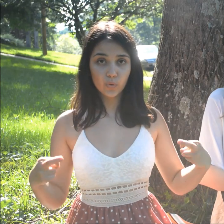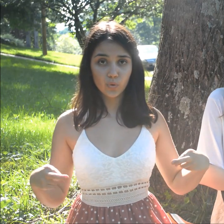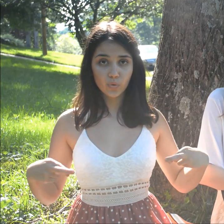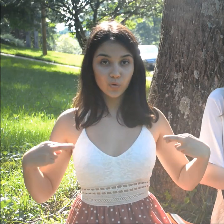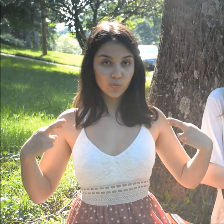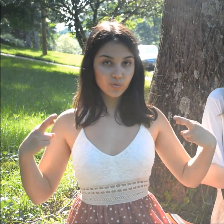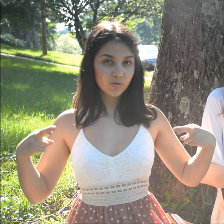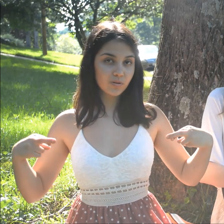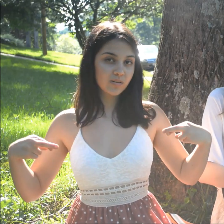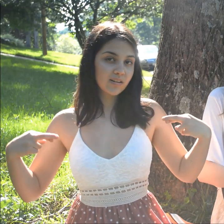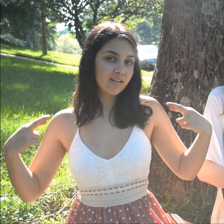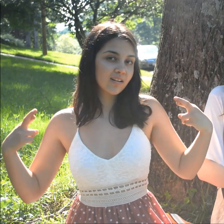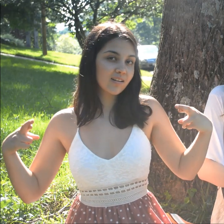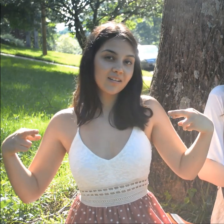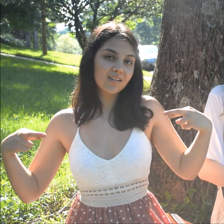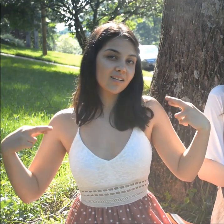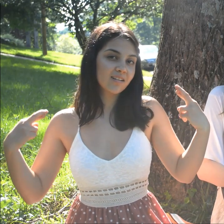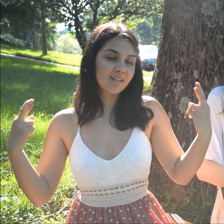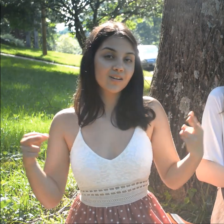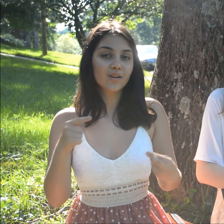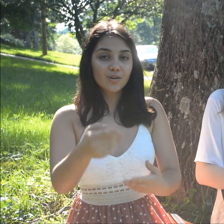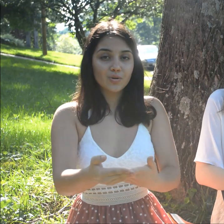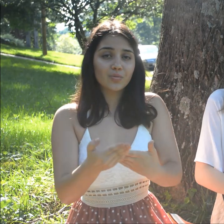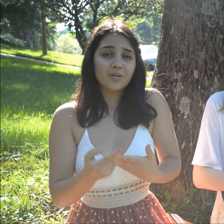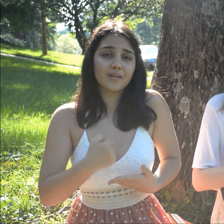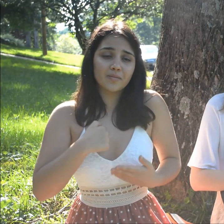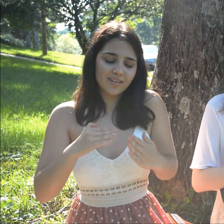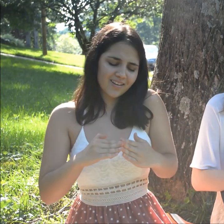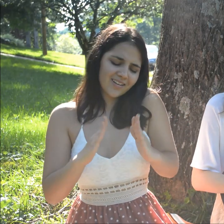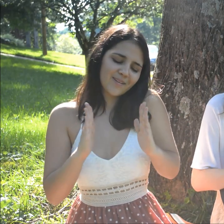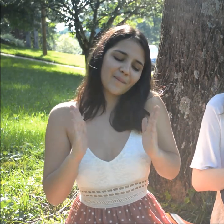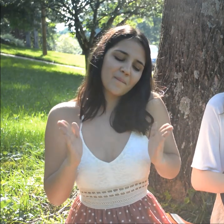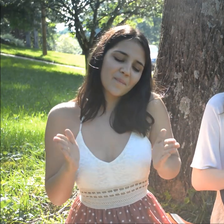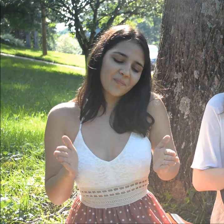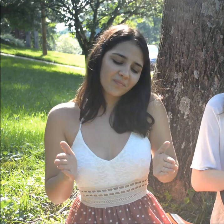you bring me home